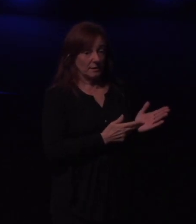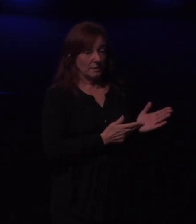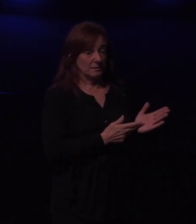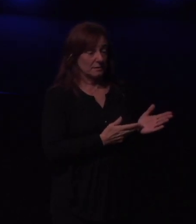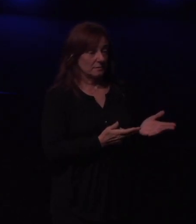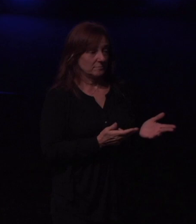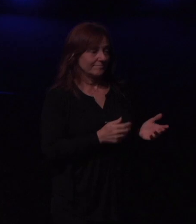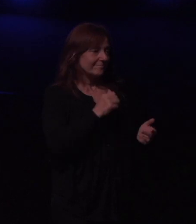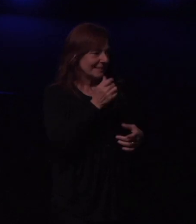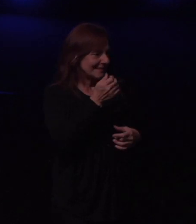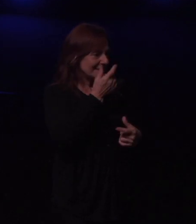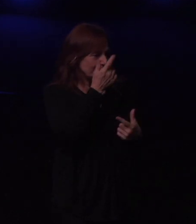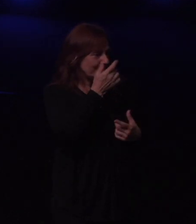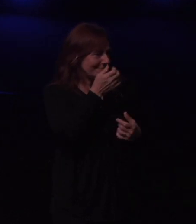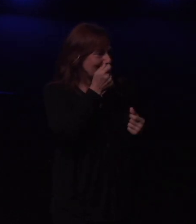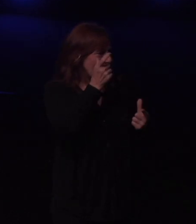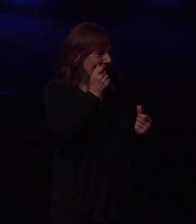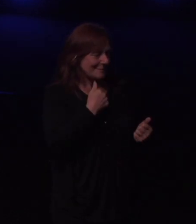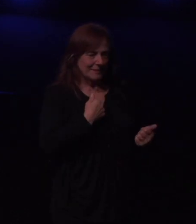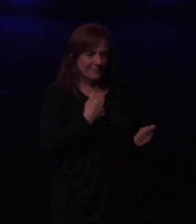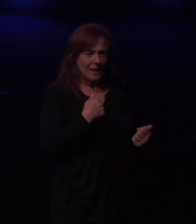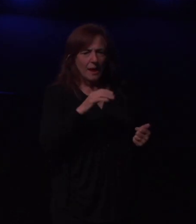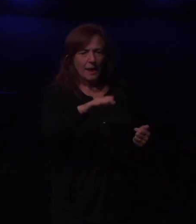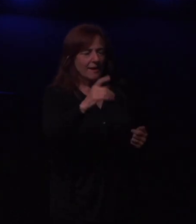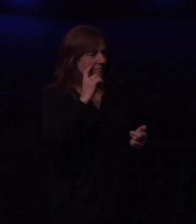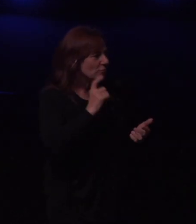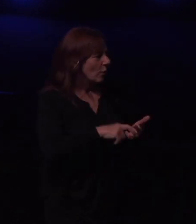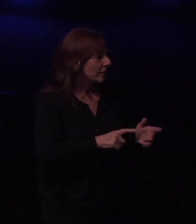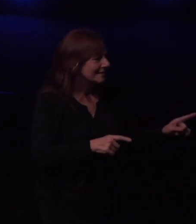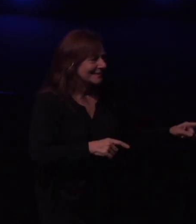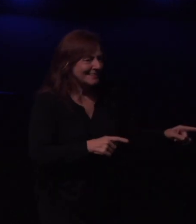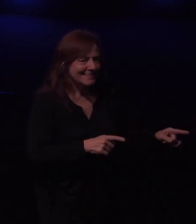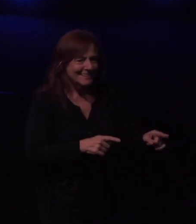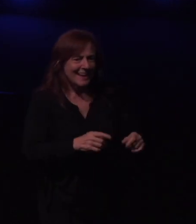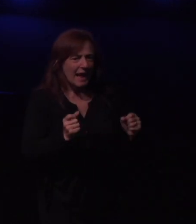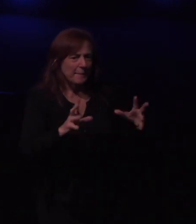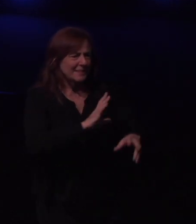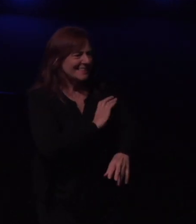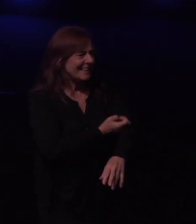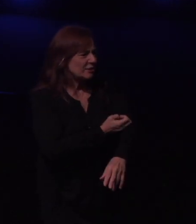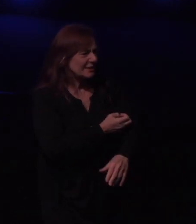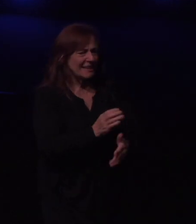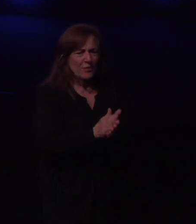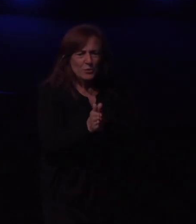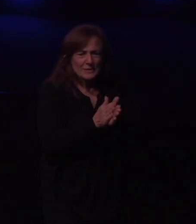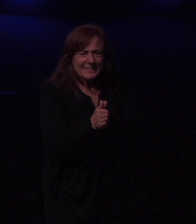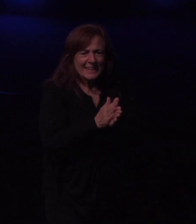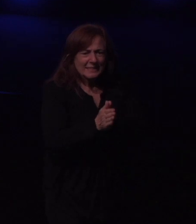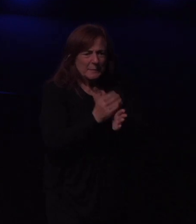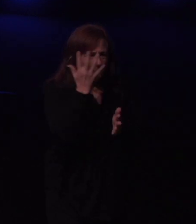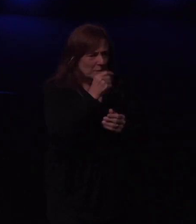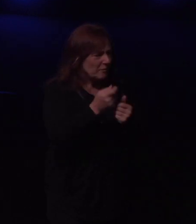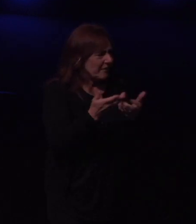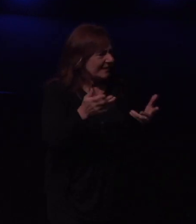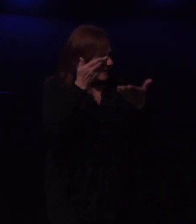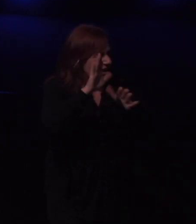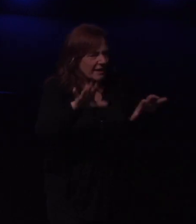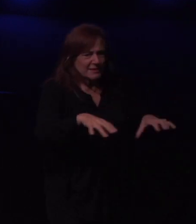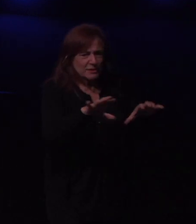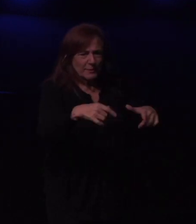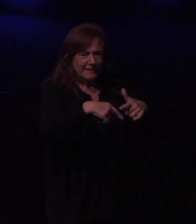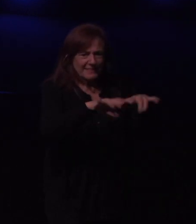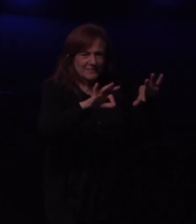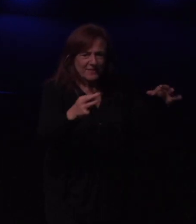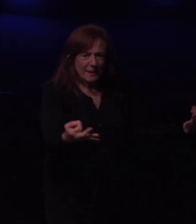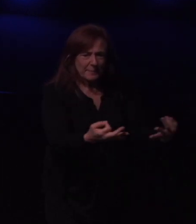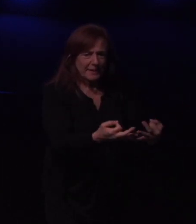doesn't surprise me. I don't know if you guys have picked up on the crazy amount of energy and enthusiasm and beautiful things that God is doing in this